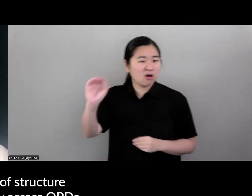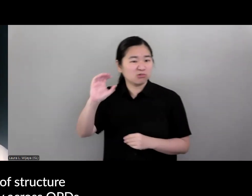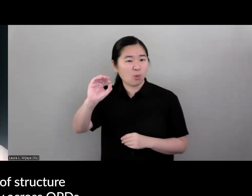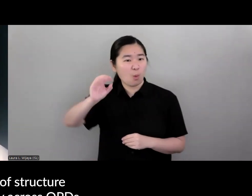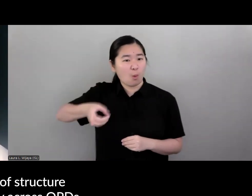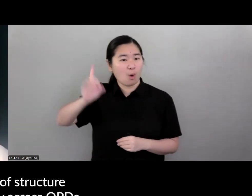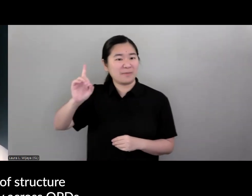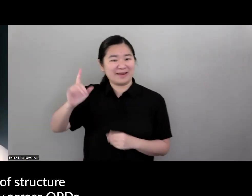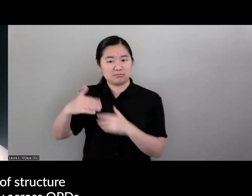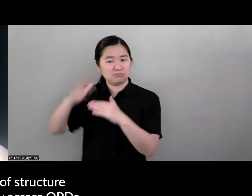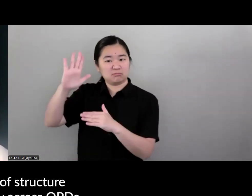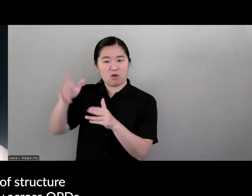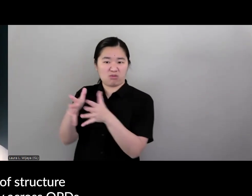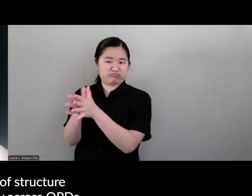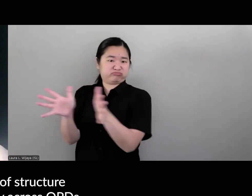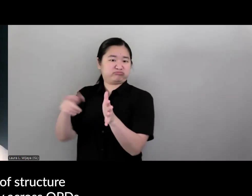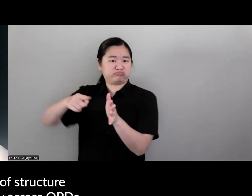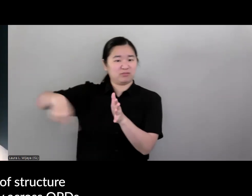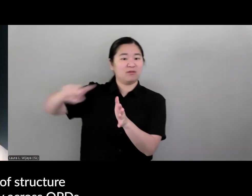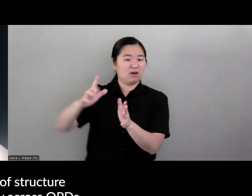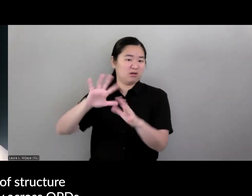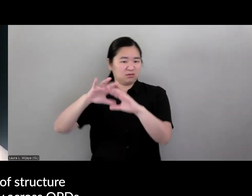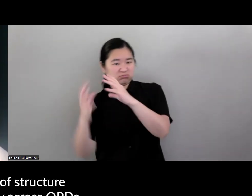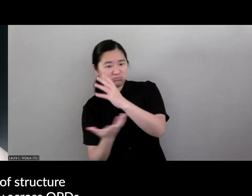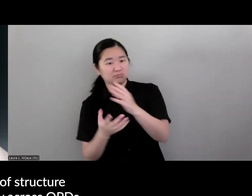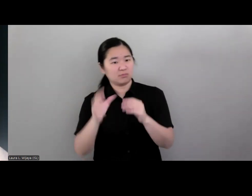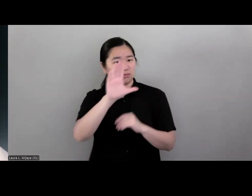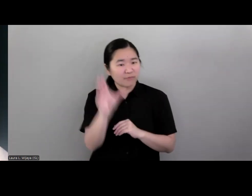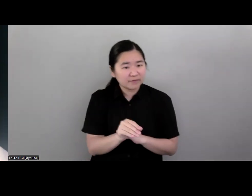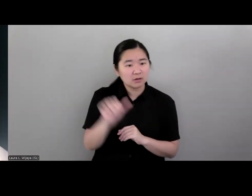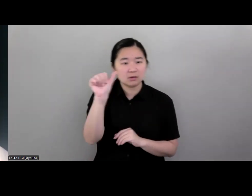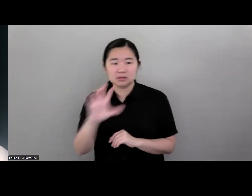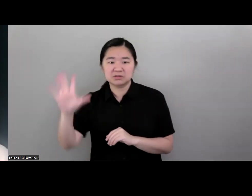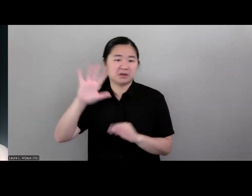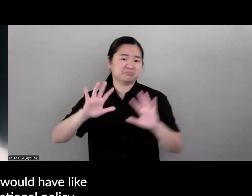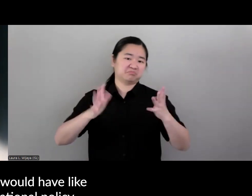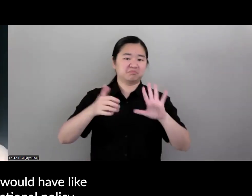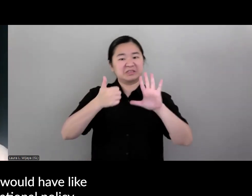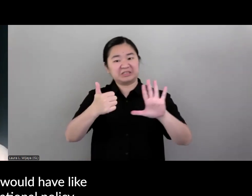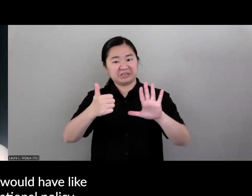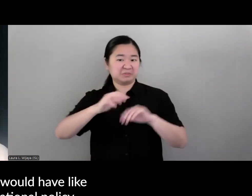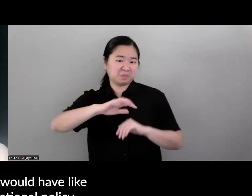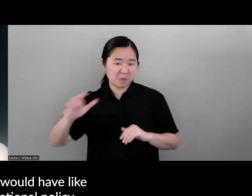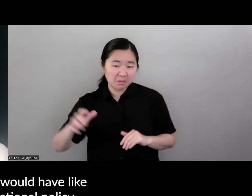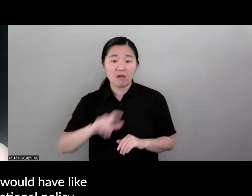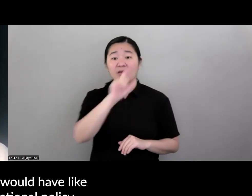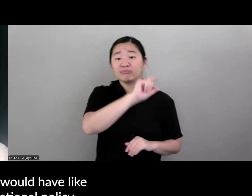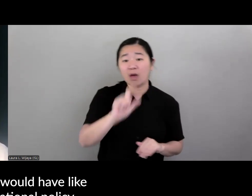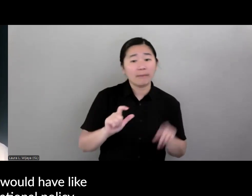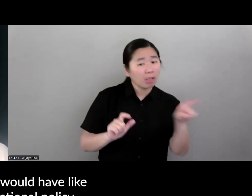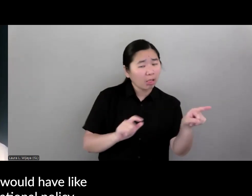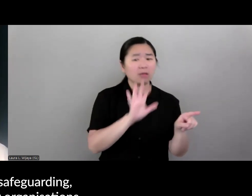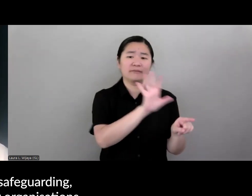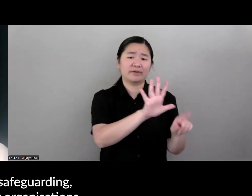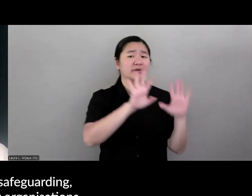in terms of structure and capacity across OPDs. Some OPDs would have like an